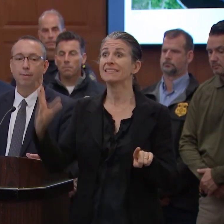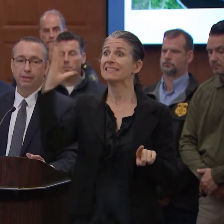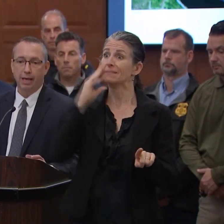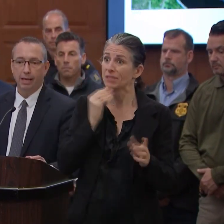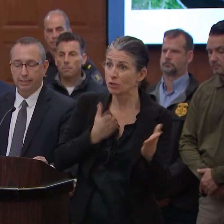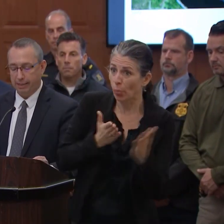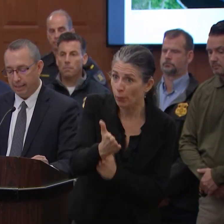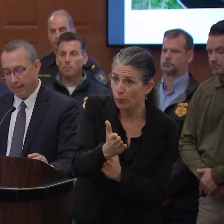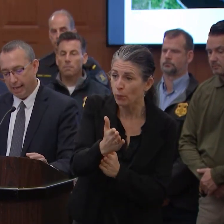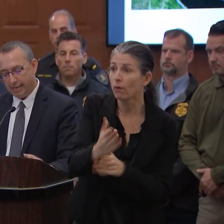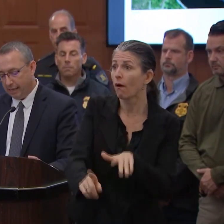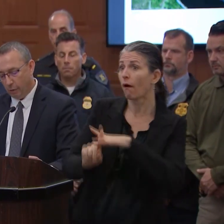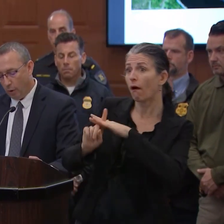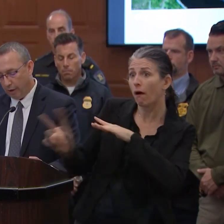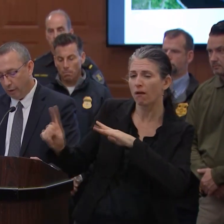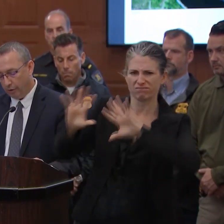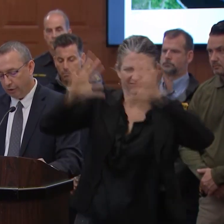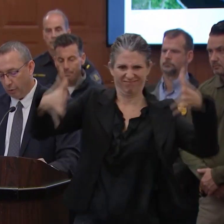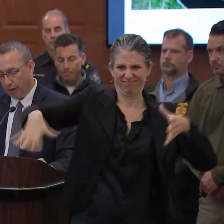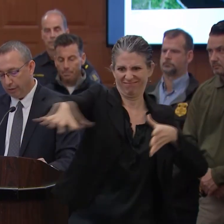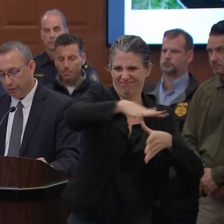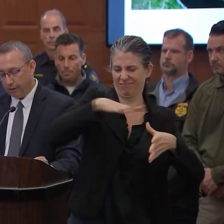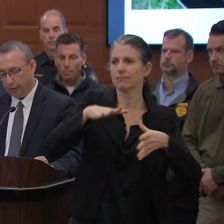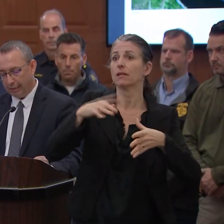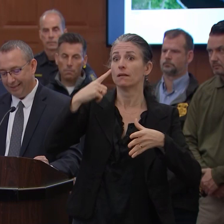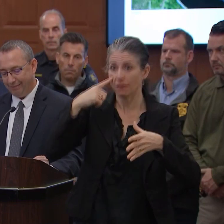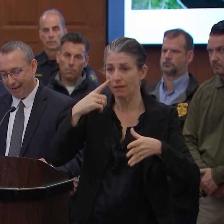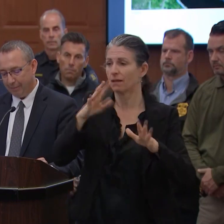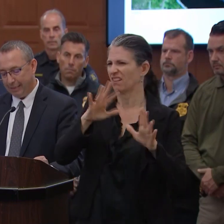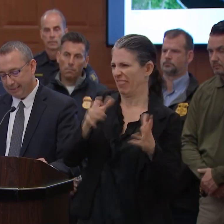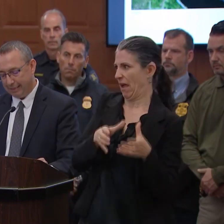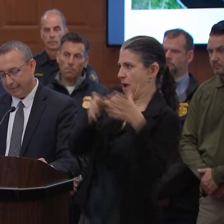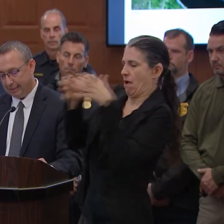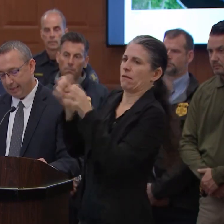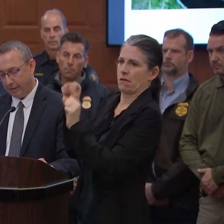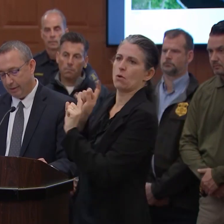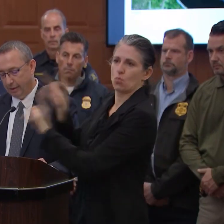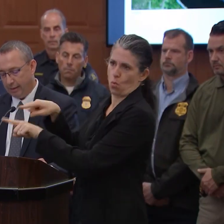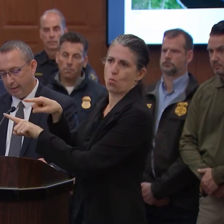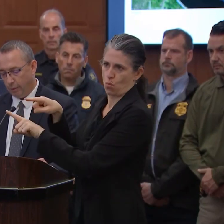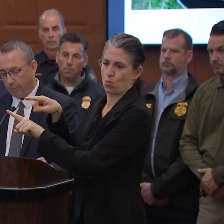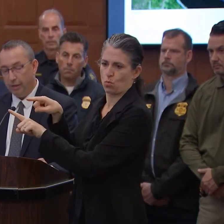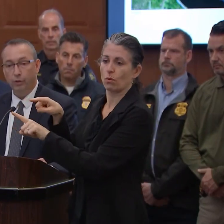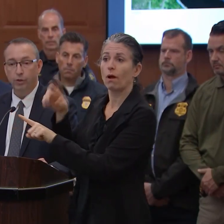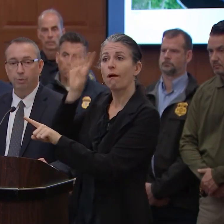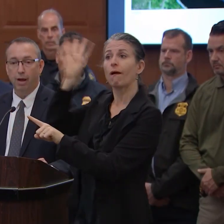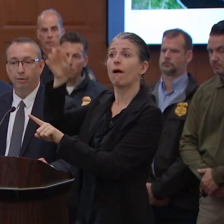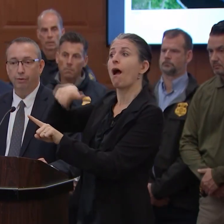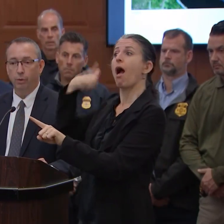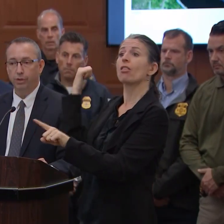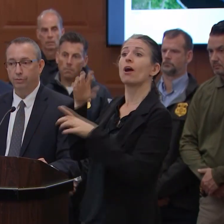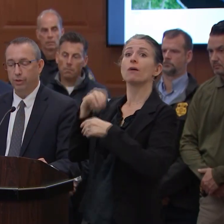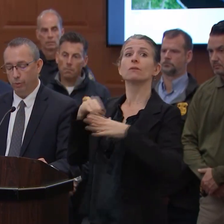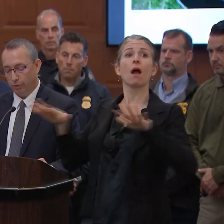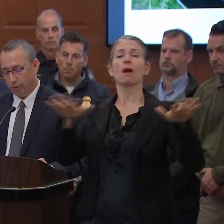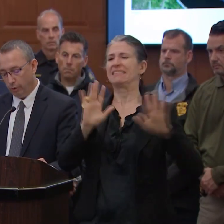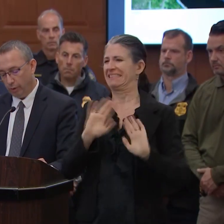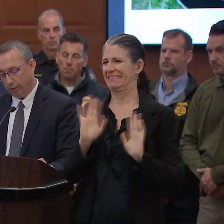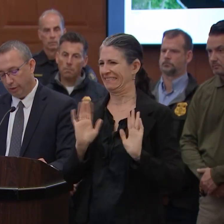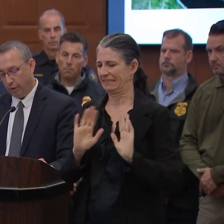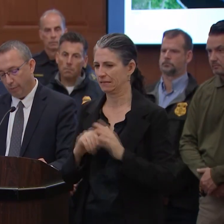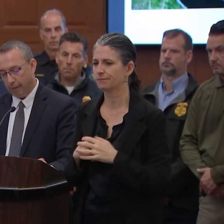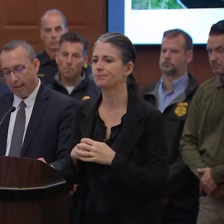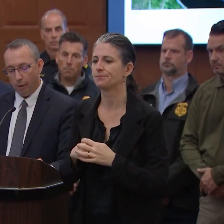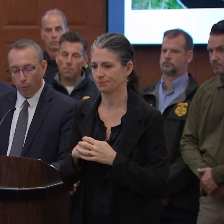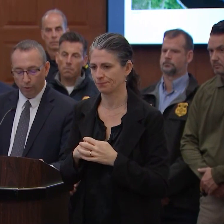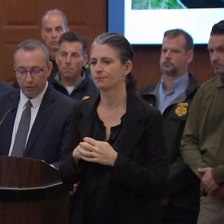and traumatized, in either one of those situations, the Family Assistance Center will be a good spot for those individuals